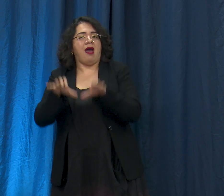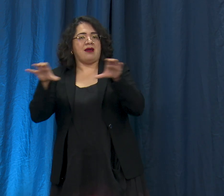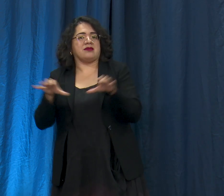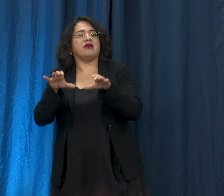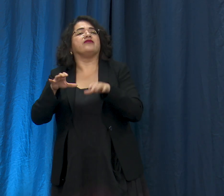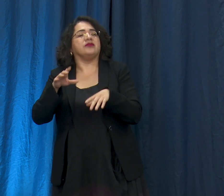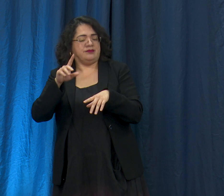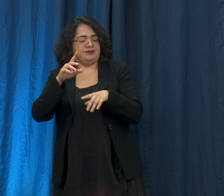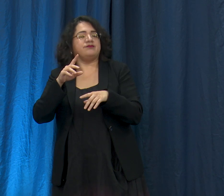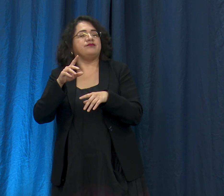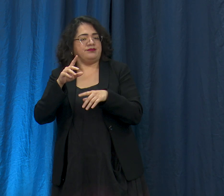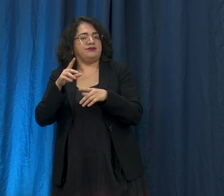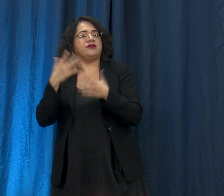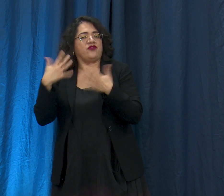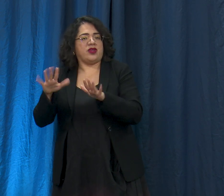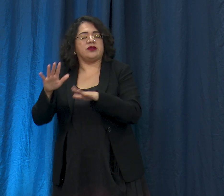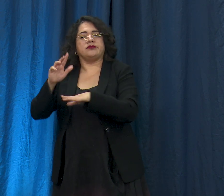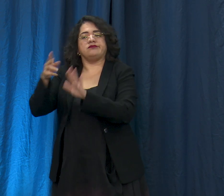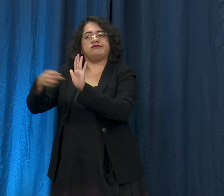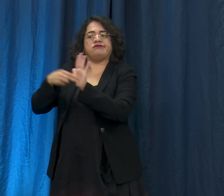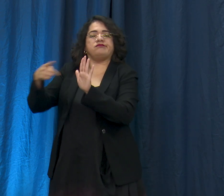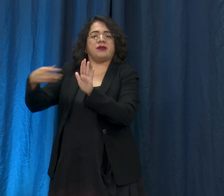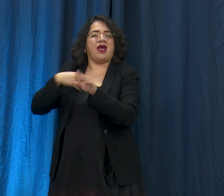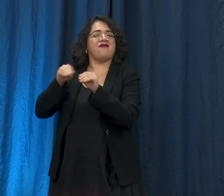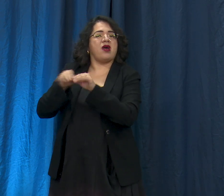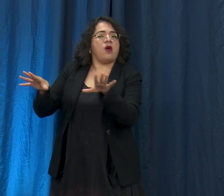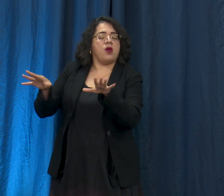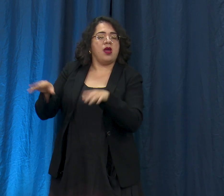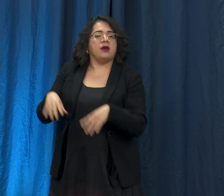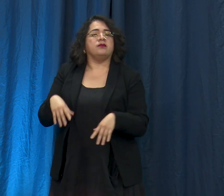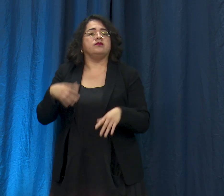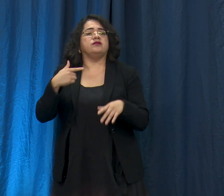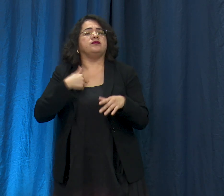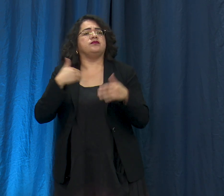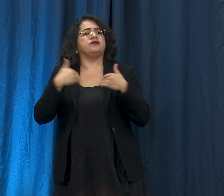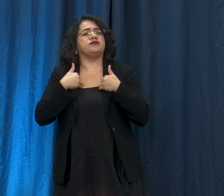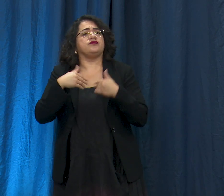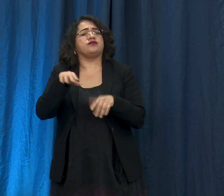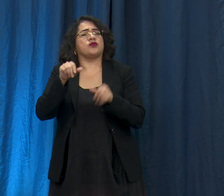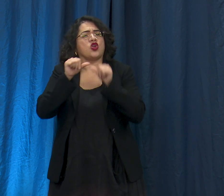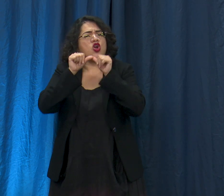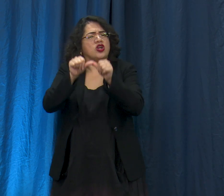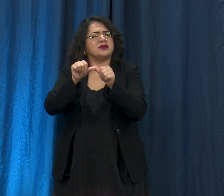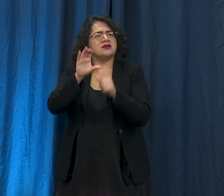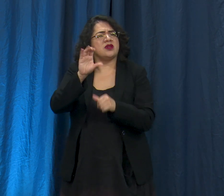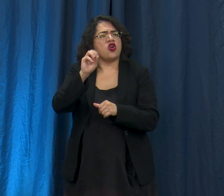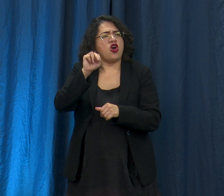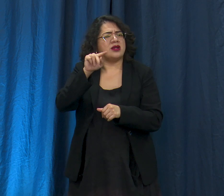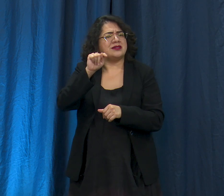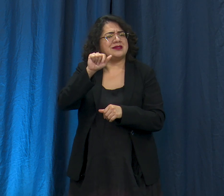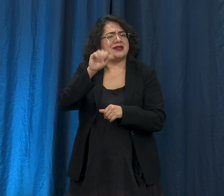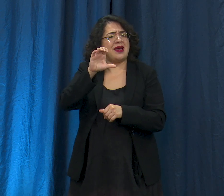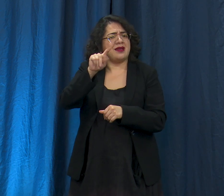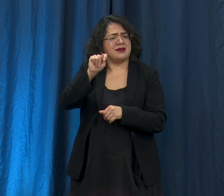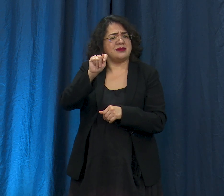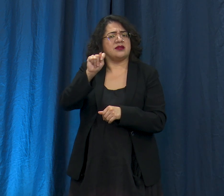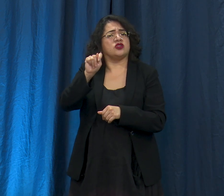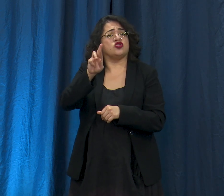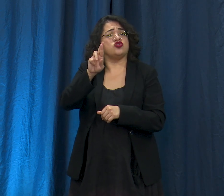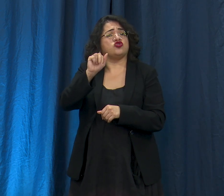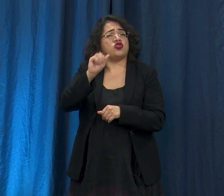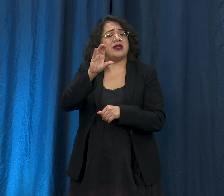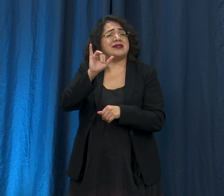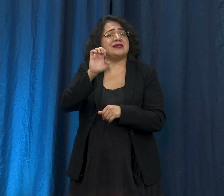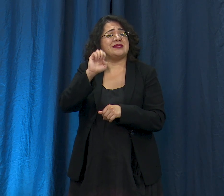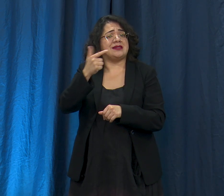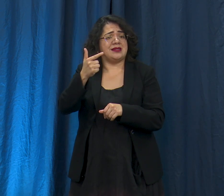As we increase our testing capacity, we are also planning for a surge in contact tracing for those residents who test positive. This involves following